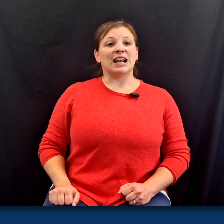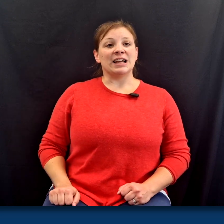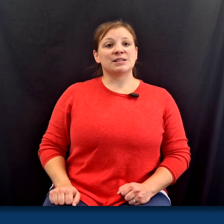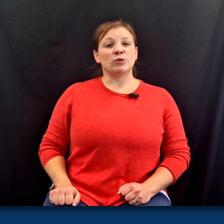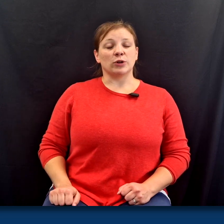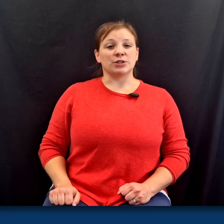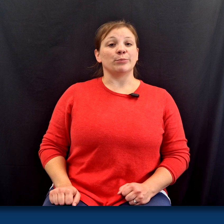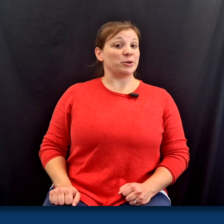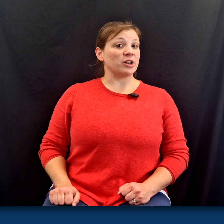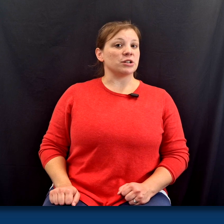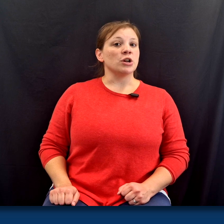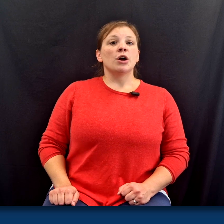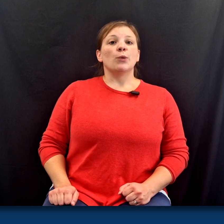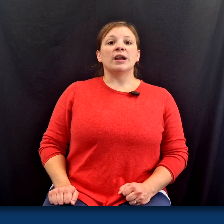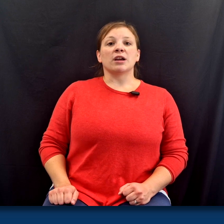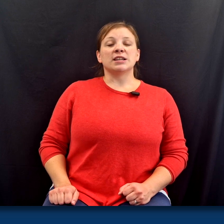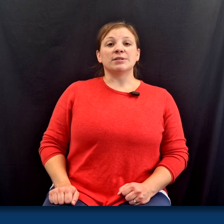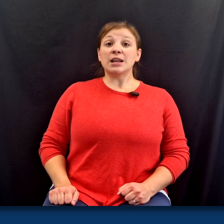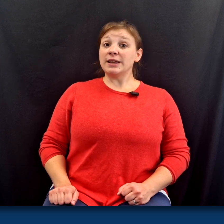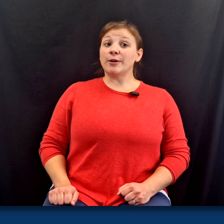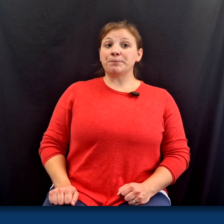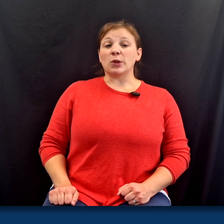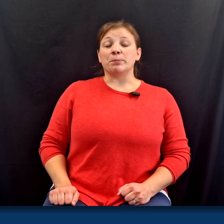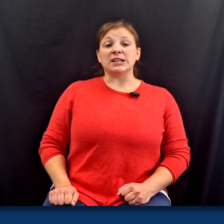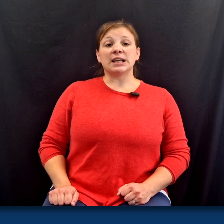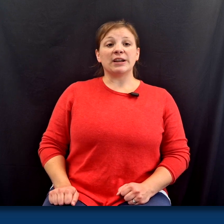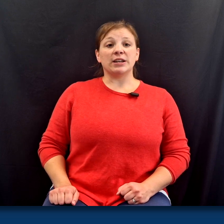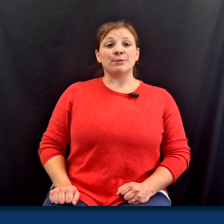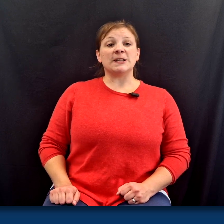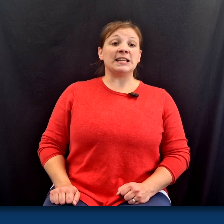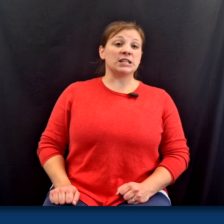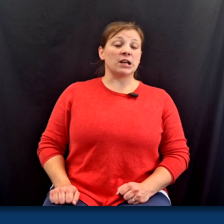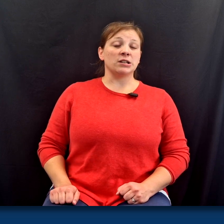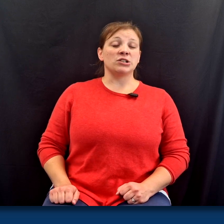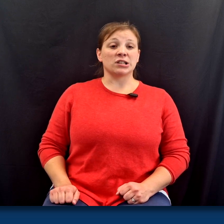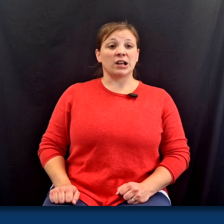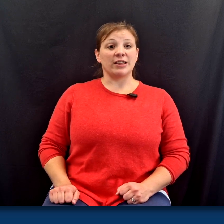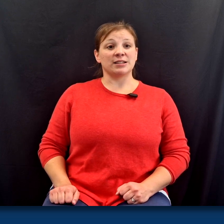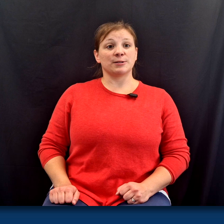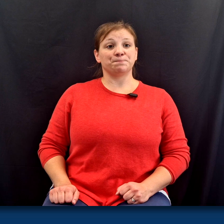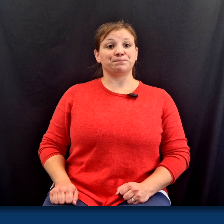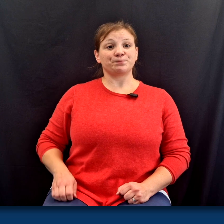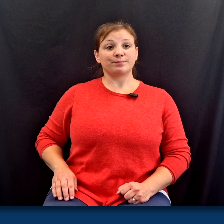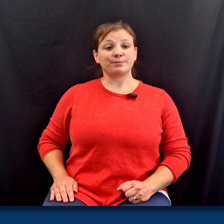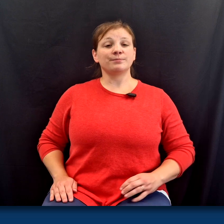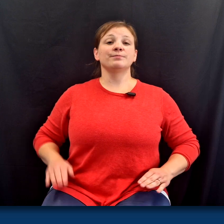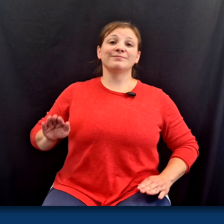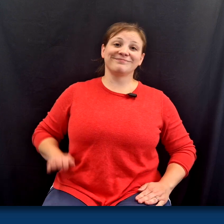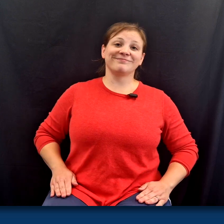Fantastic. Let's move on to the body percussion. We're going to keep a steady beat going by tapping our knees in turn, just like this.